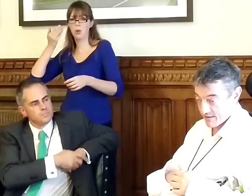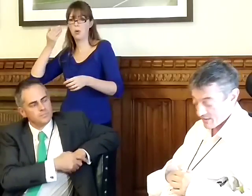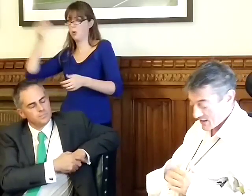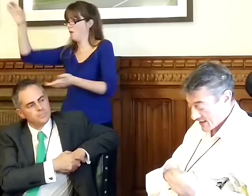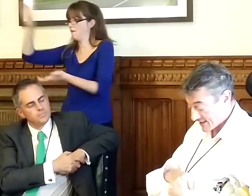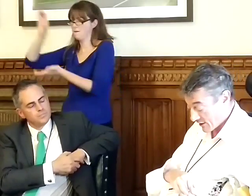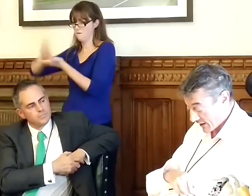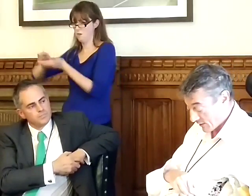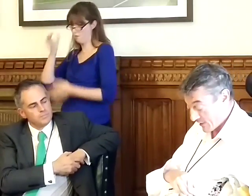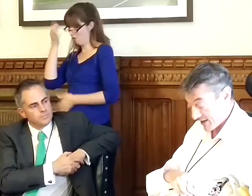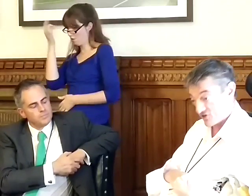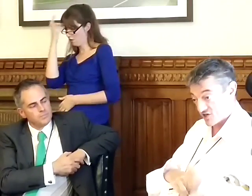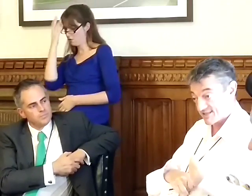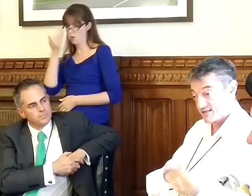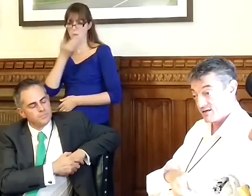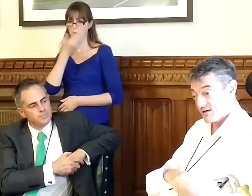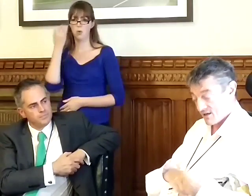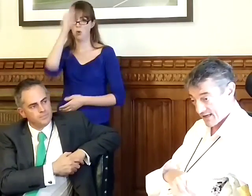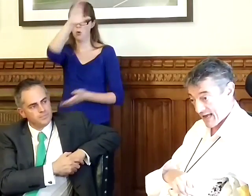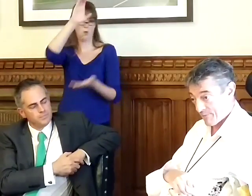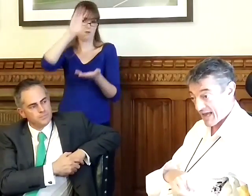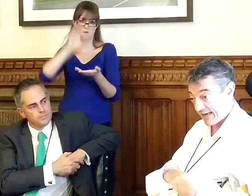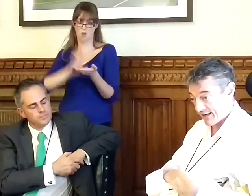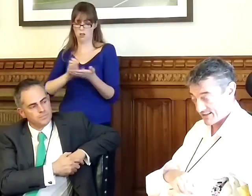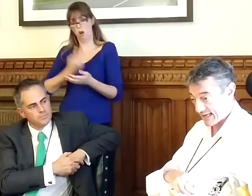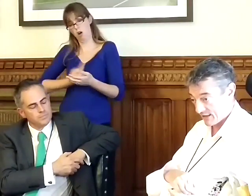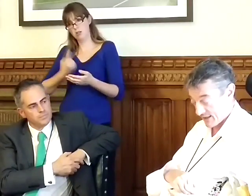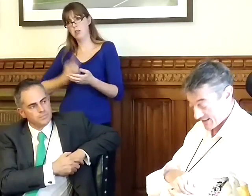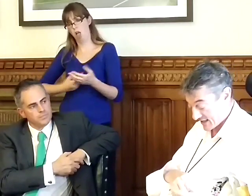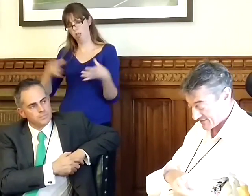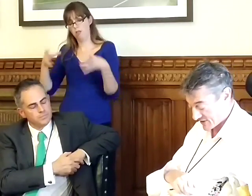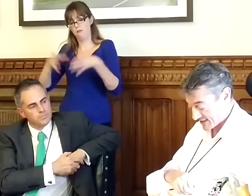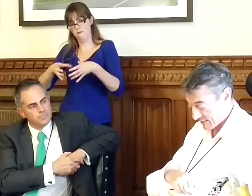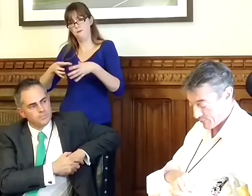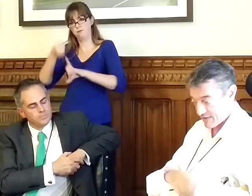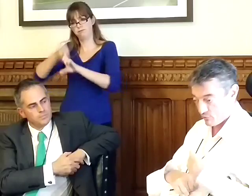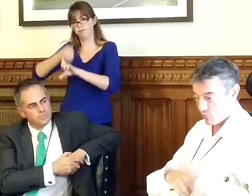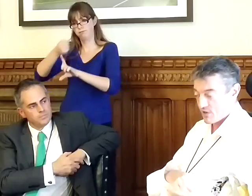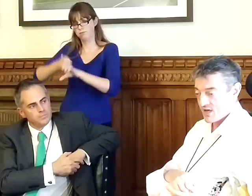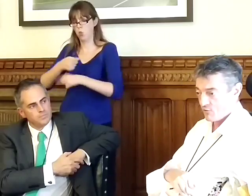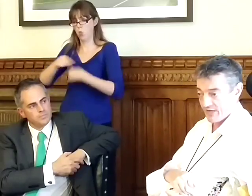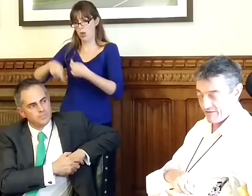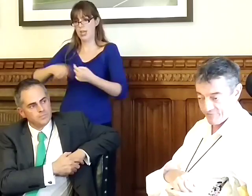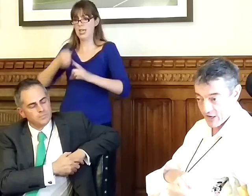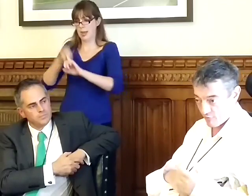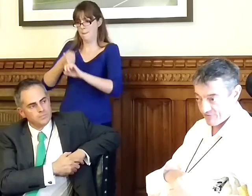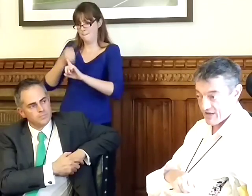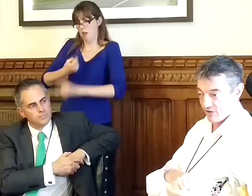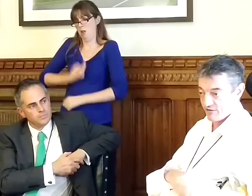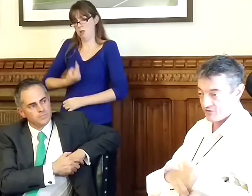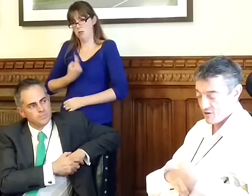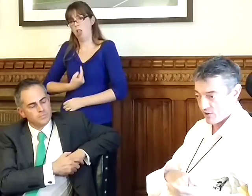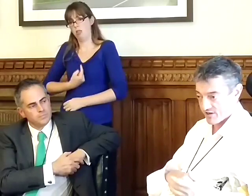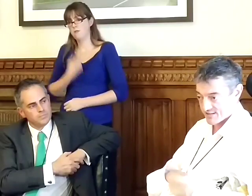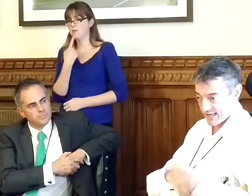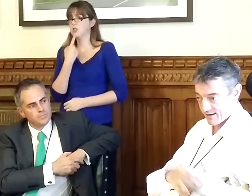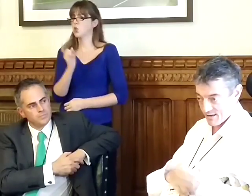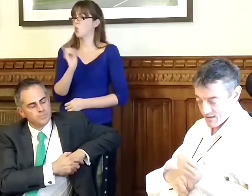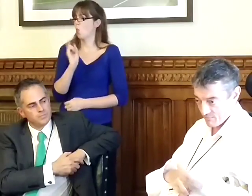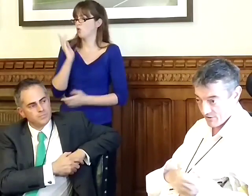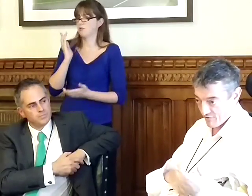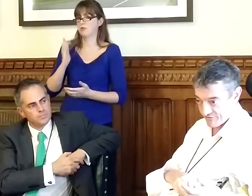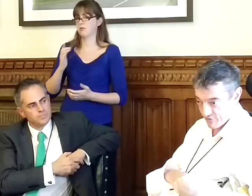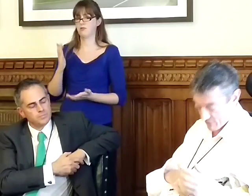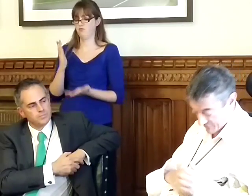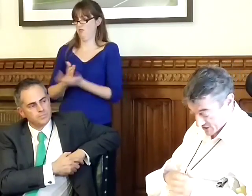by anybody, so that we could just campaign and tell it like it is for disabled people without fear or favour. No one can